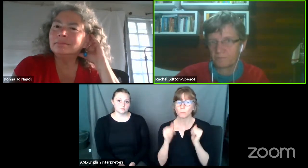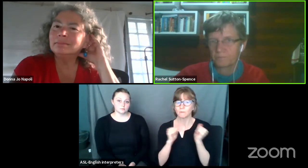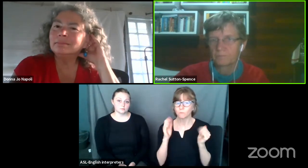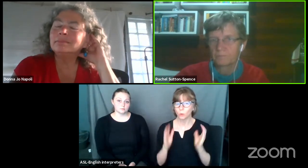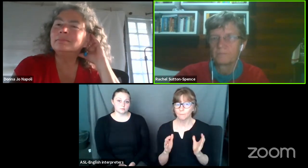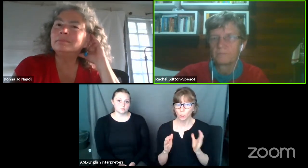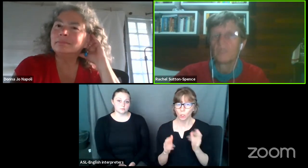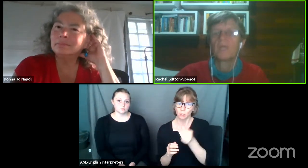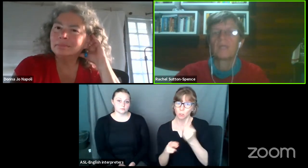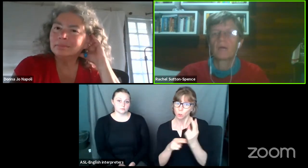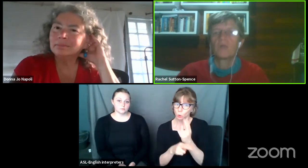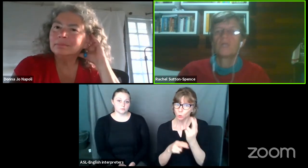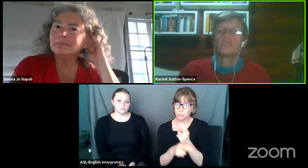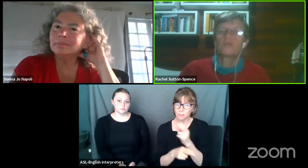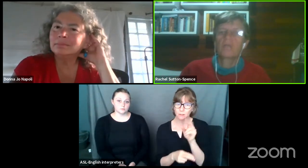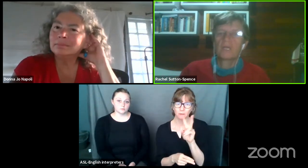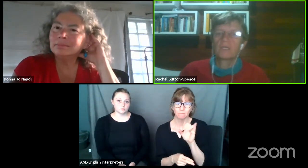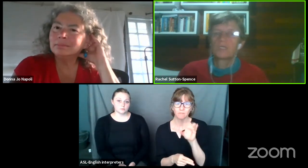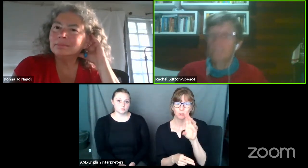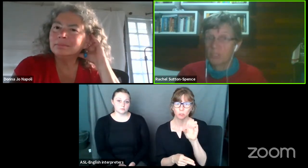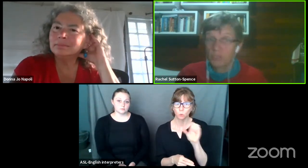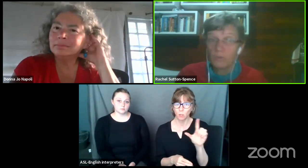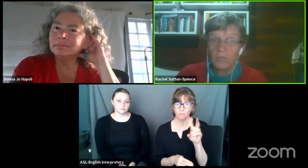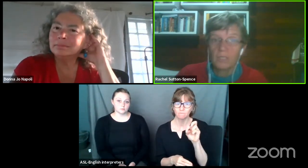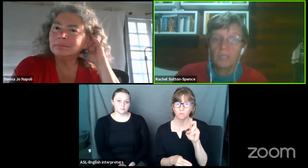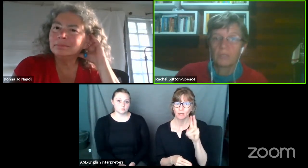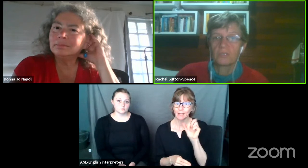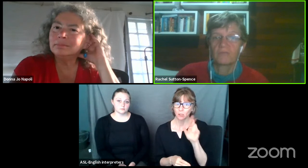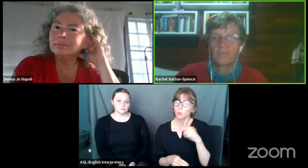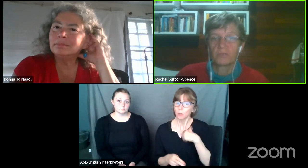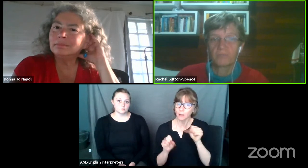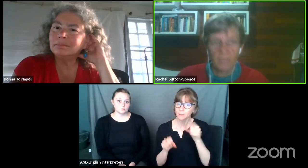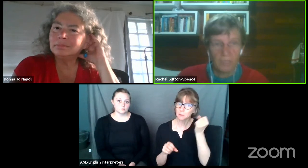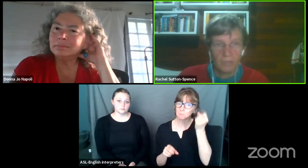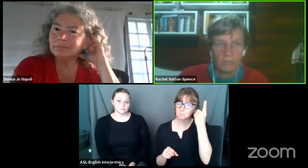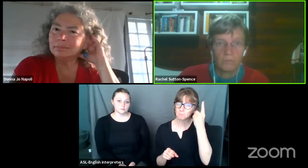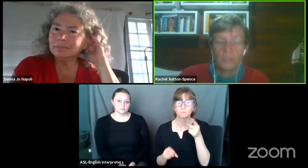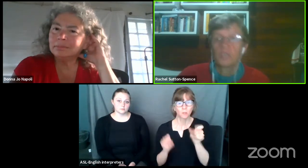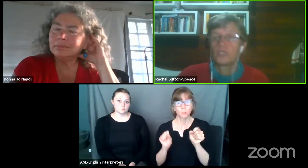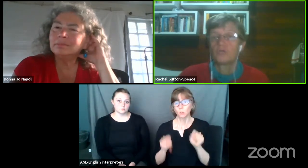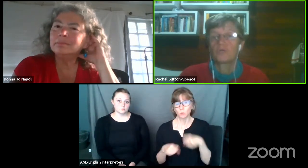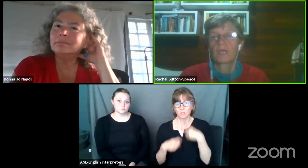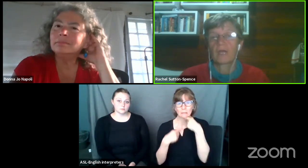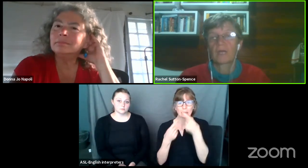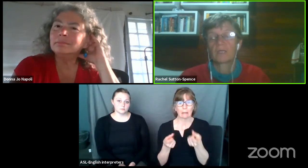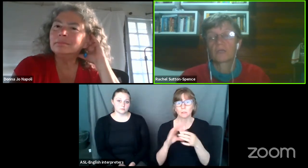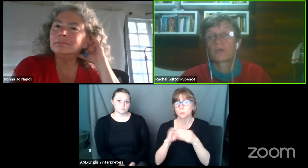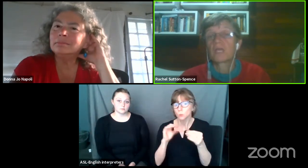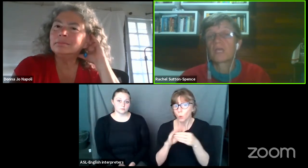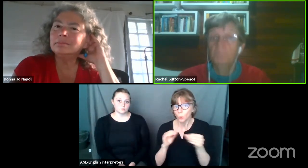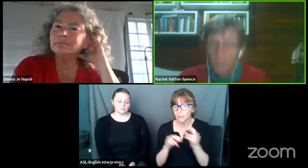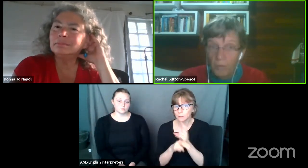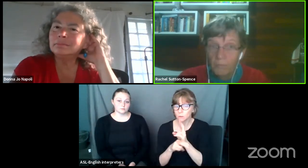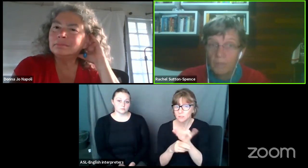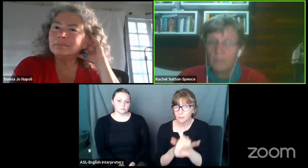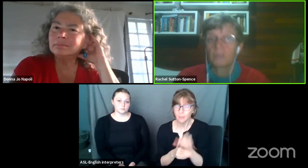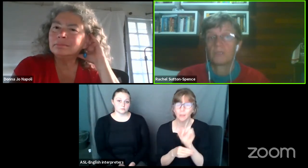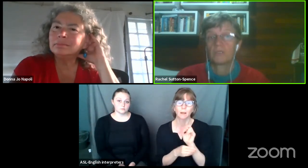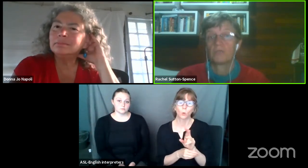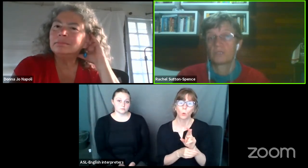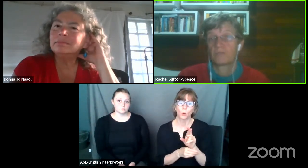it. Now, you can tell a story using visual vernacular. You can create a